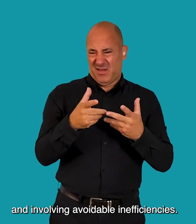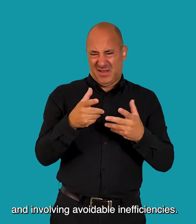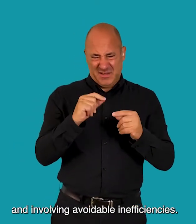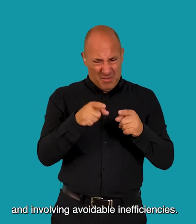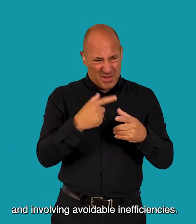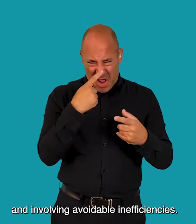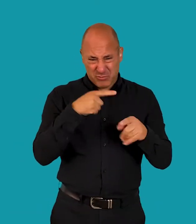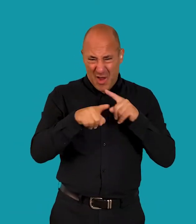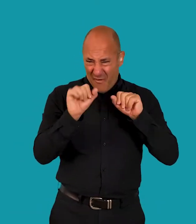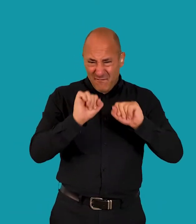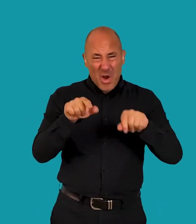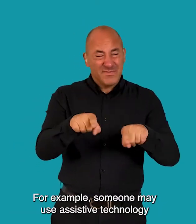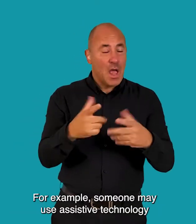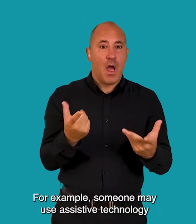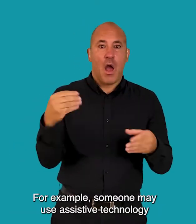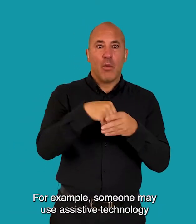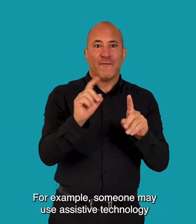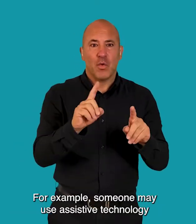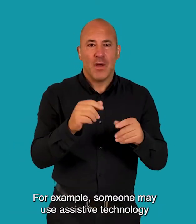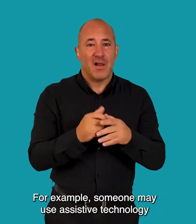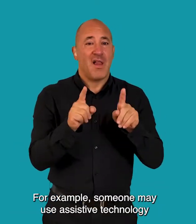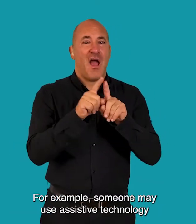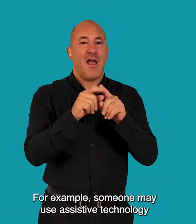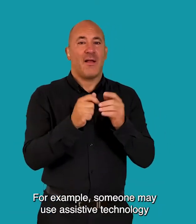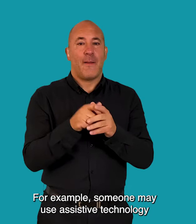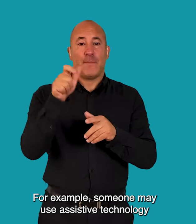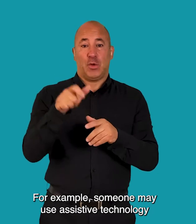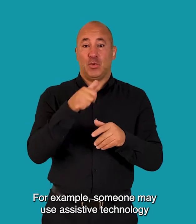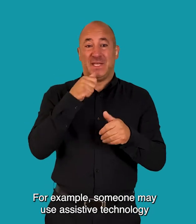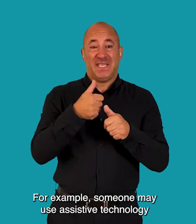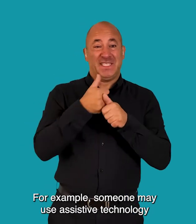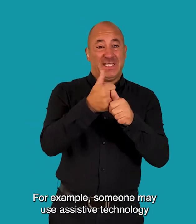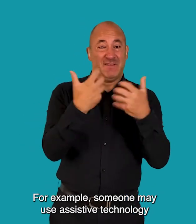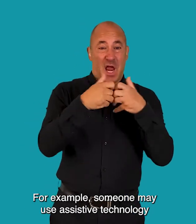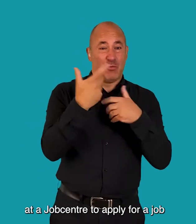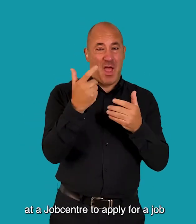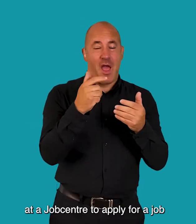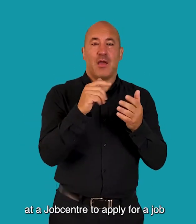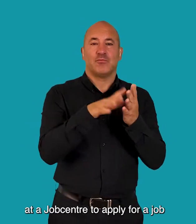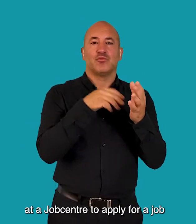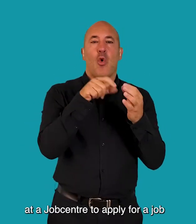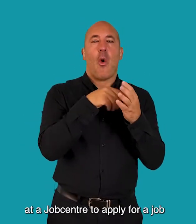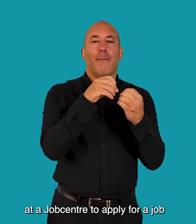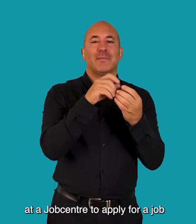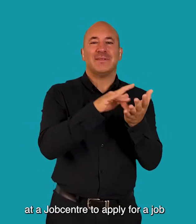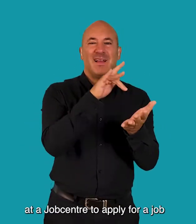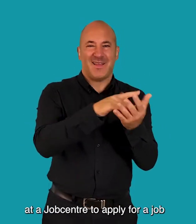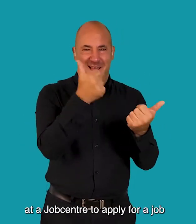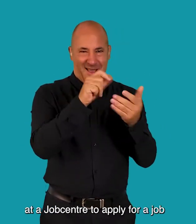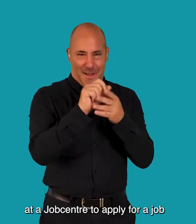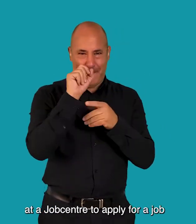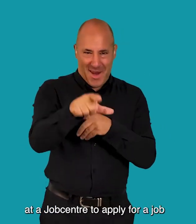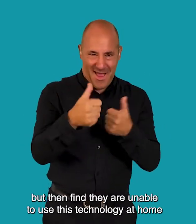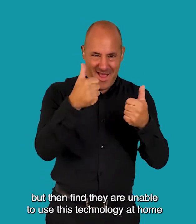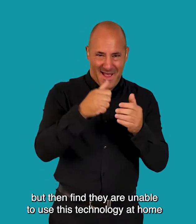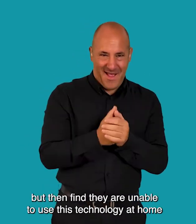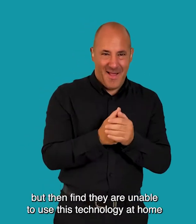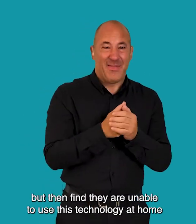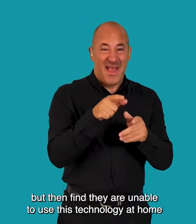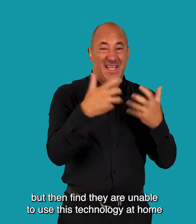inefficiencies. For example, someone may use assistive technology at a job centre to apply for a job, but then find that